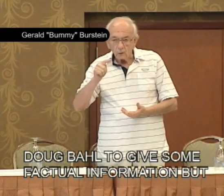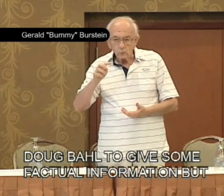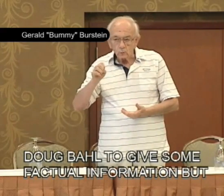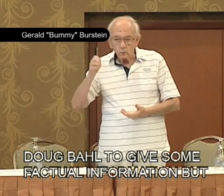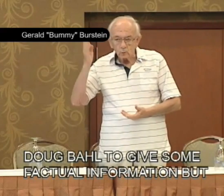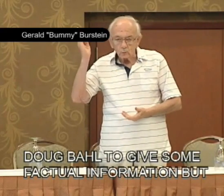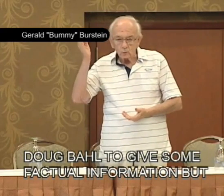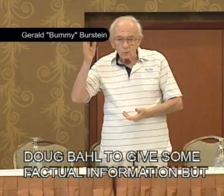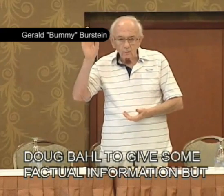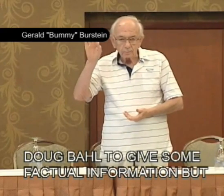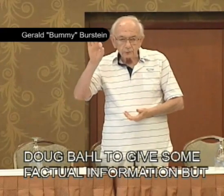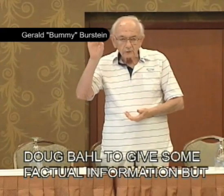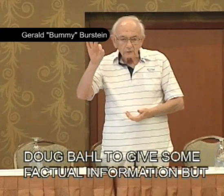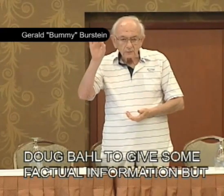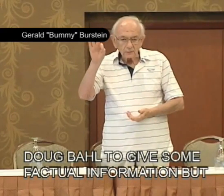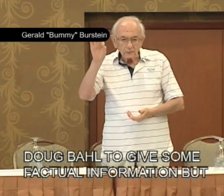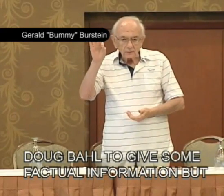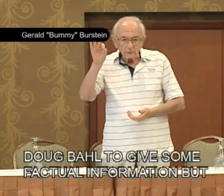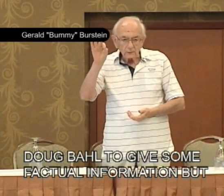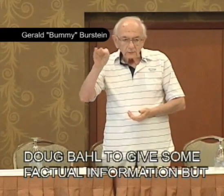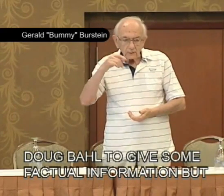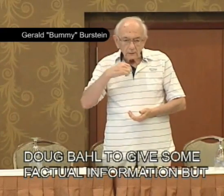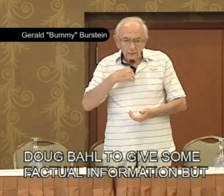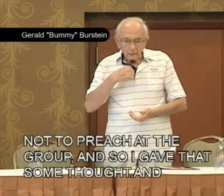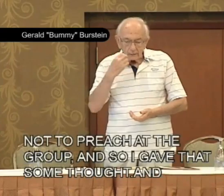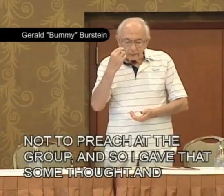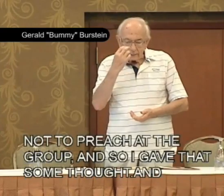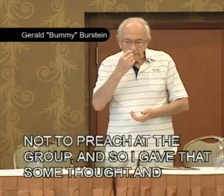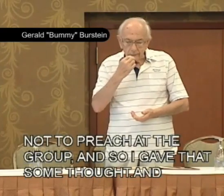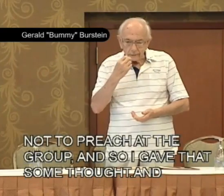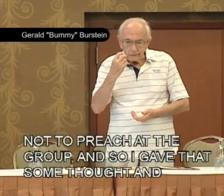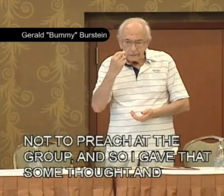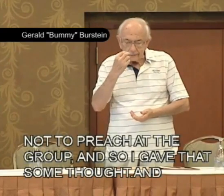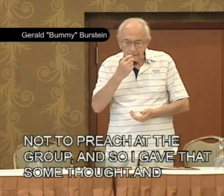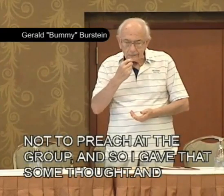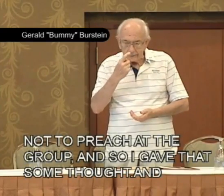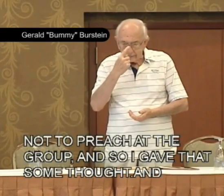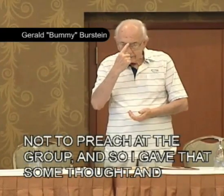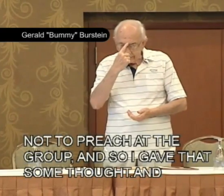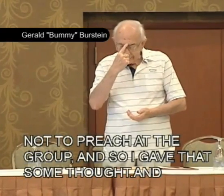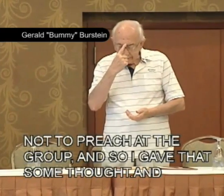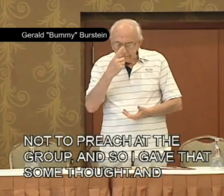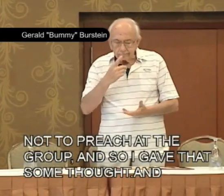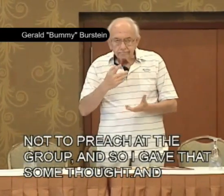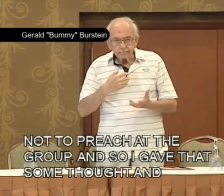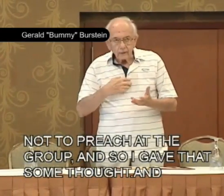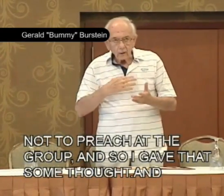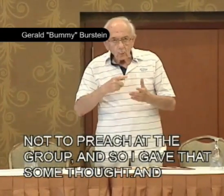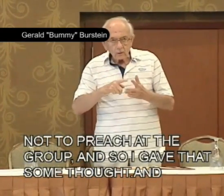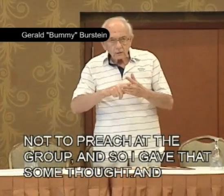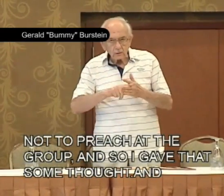factual information but not to preach at the group and so I gave that some thought